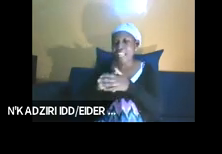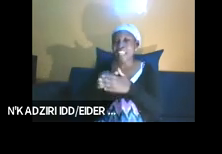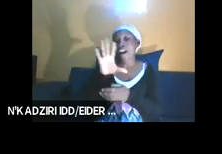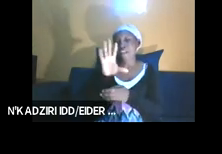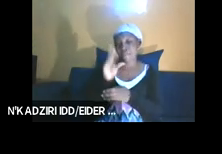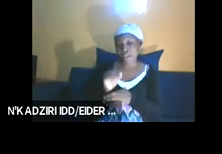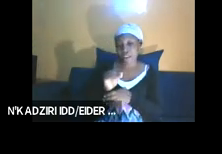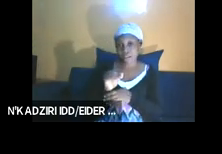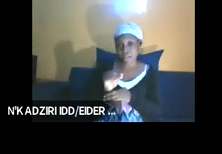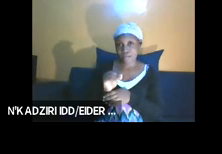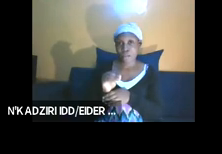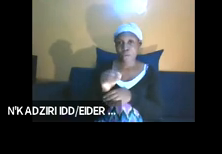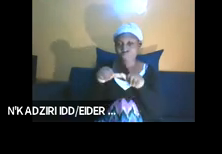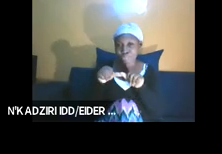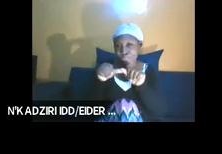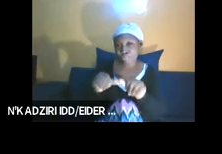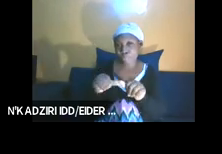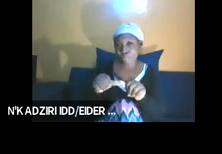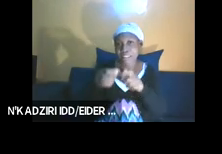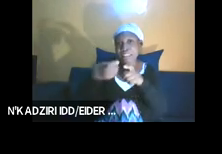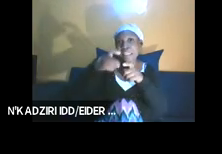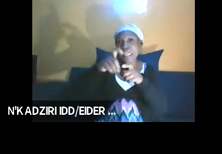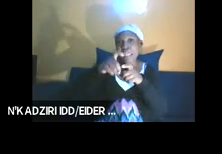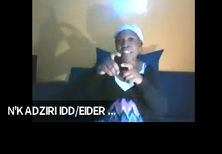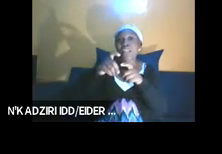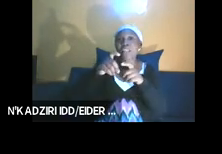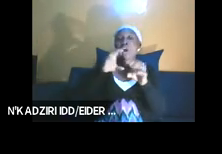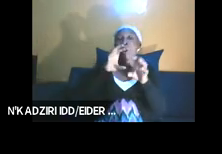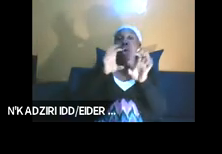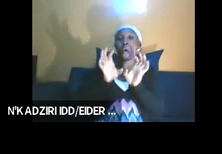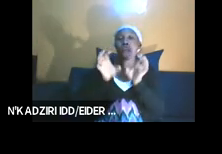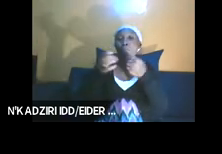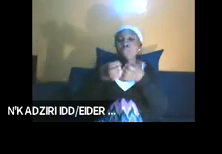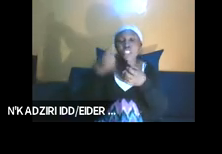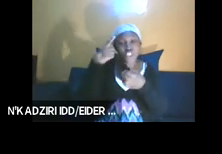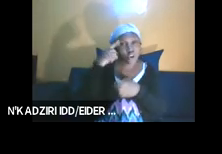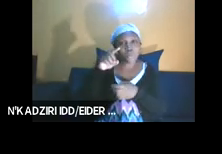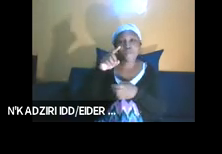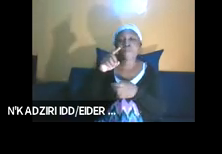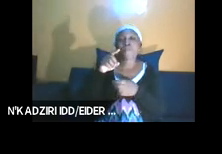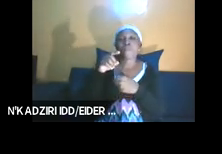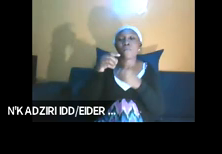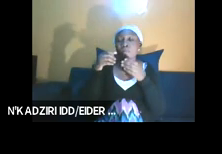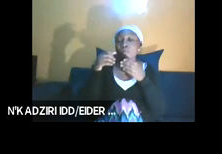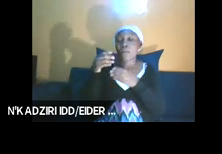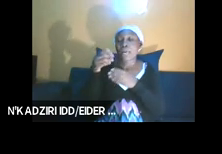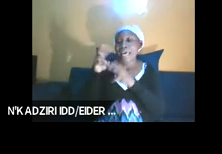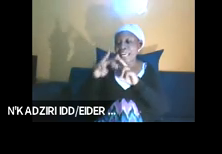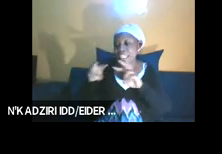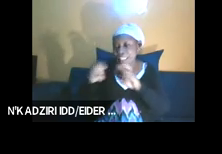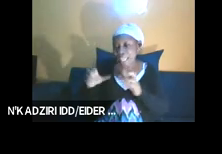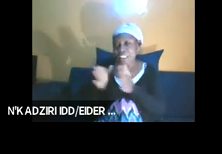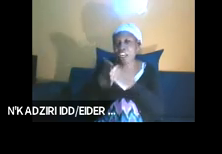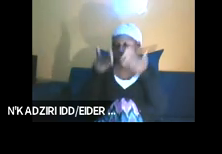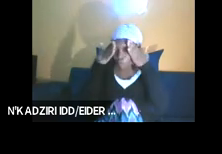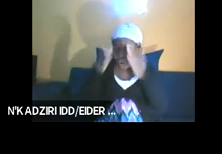can continue to increase the community of peer reviewers and focus on also the African researchers in